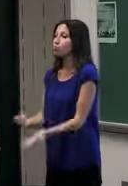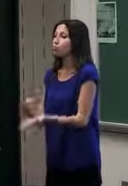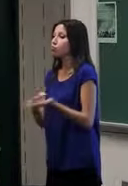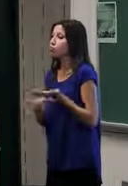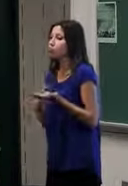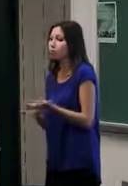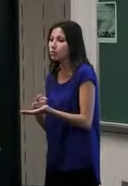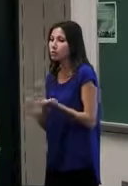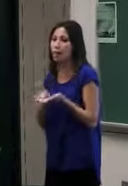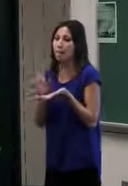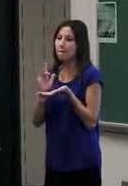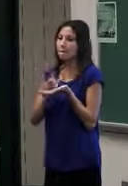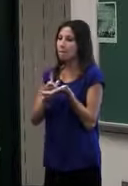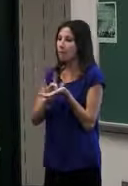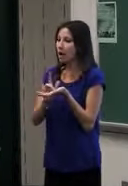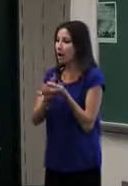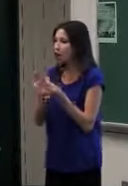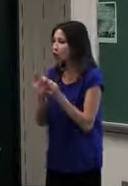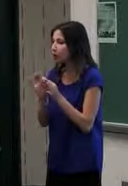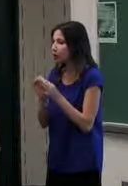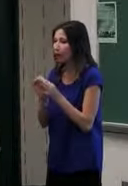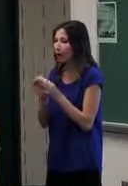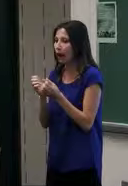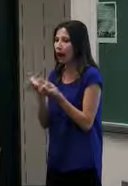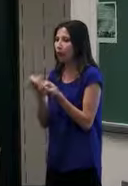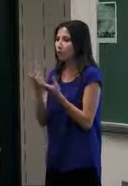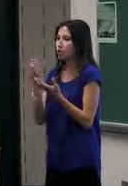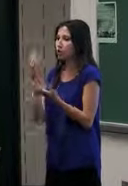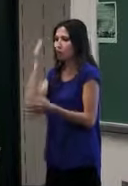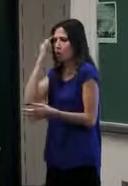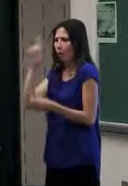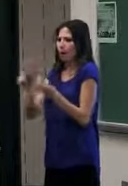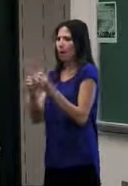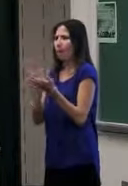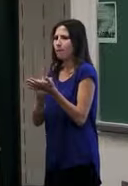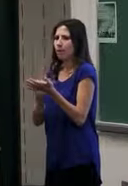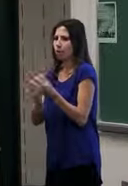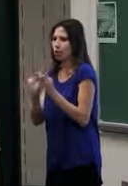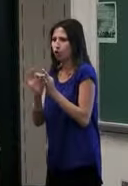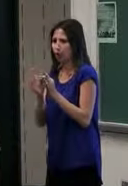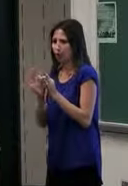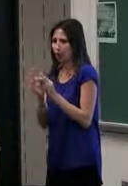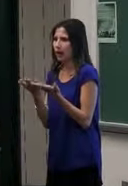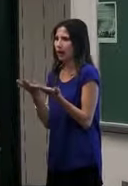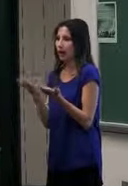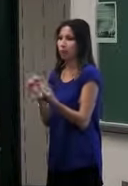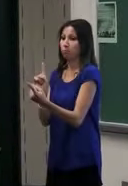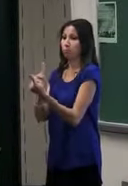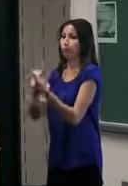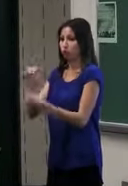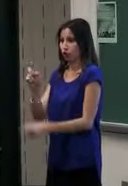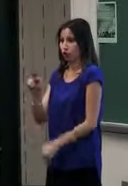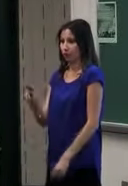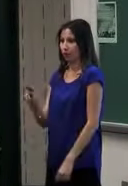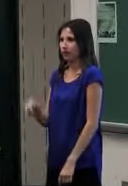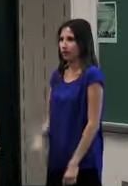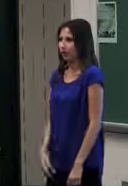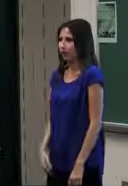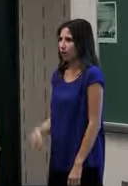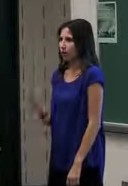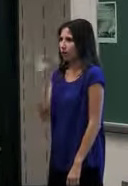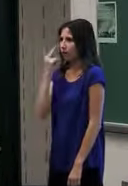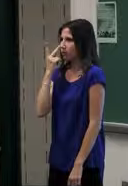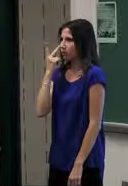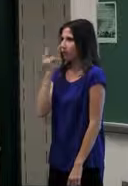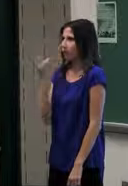what medical interpreting would entail, how much I knew, and I met John. And my first impression was